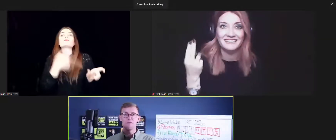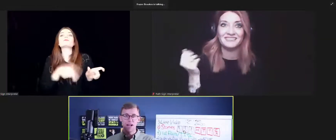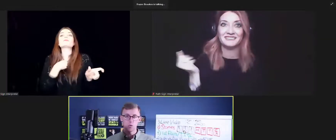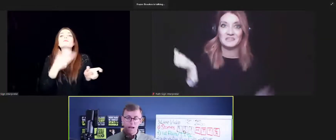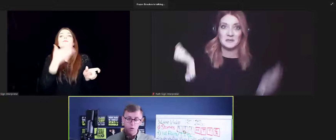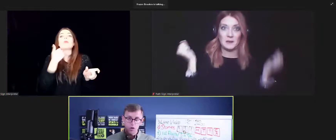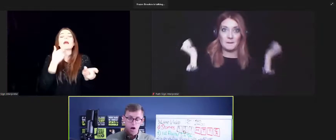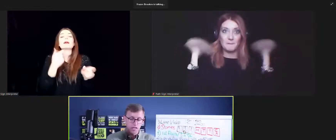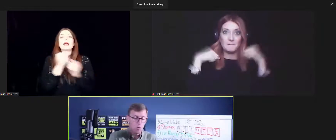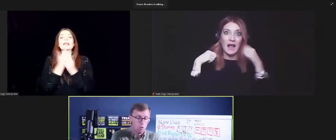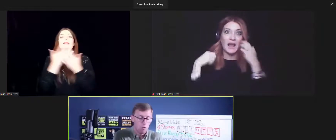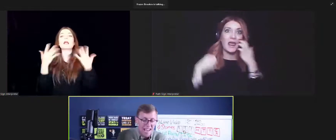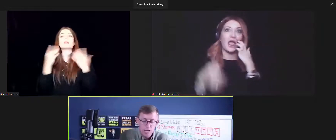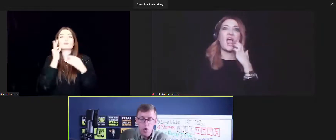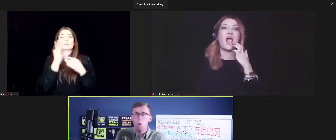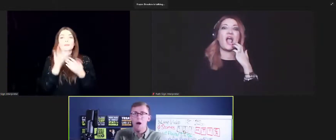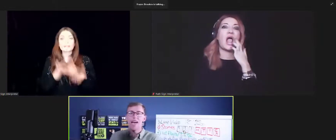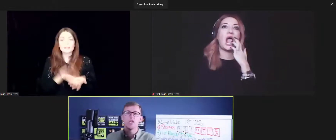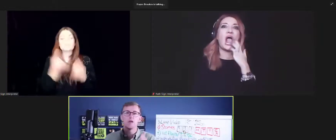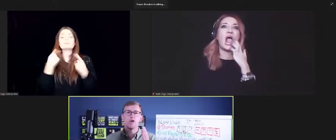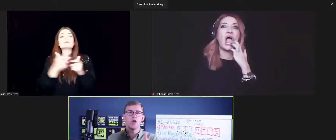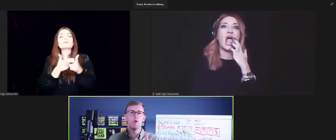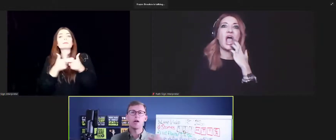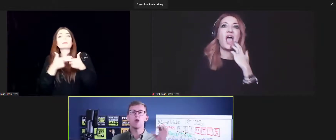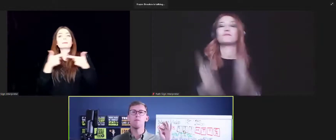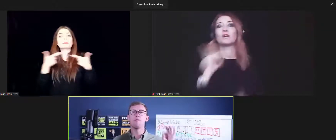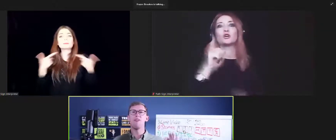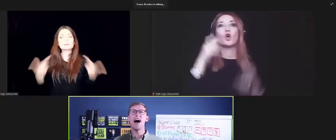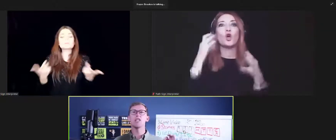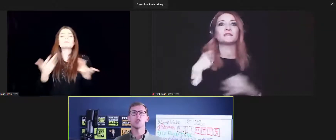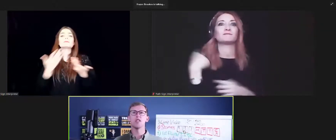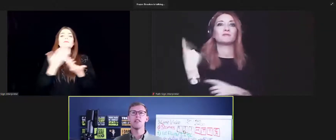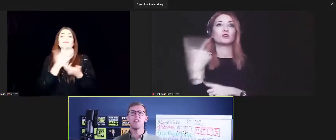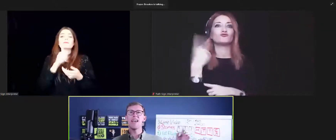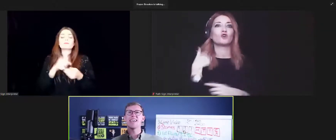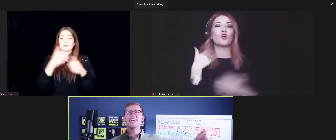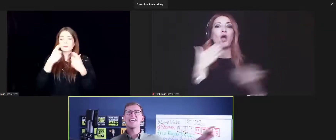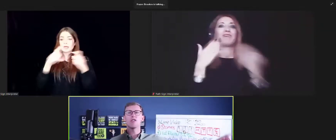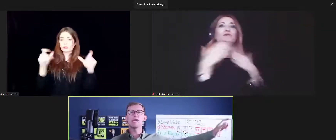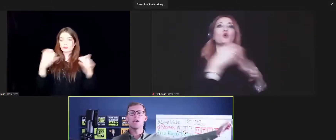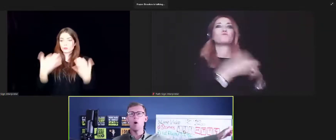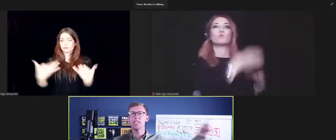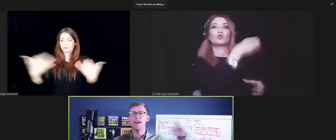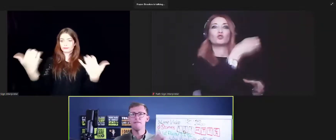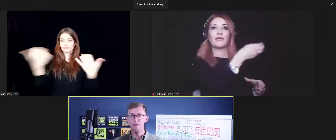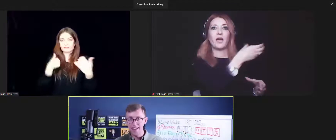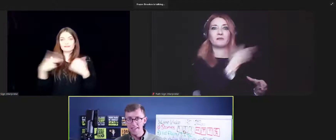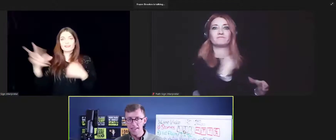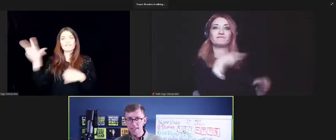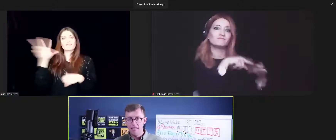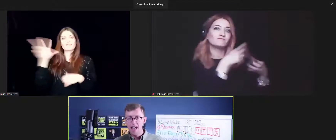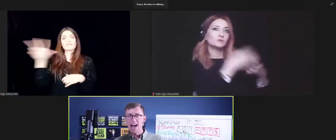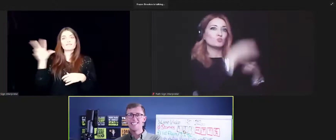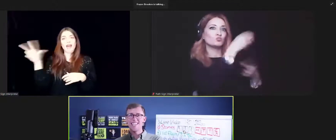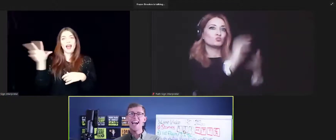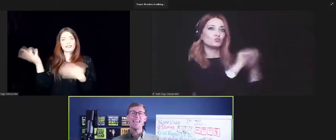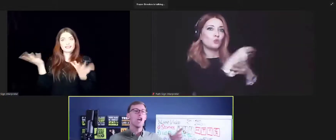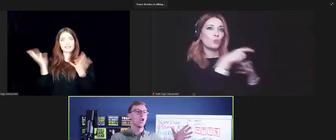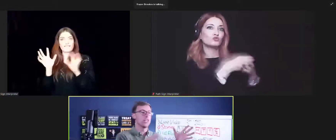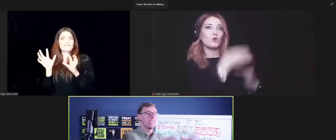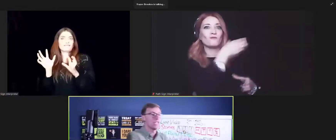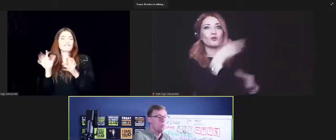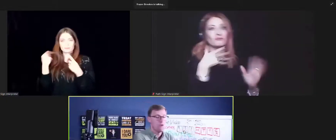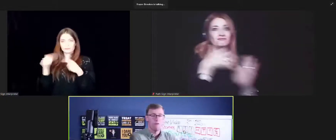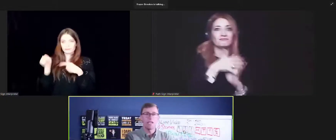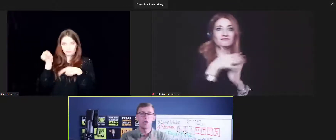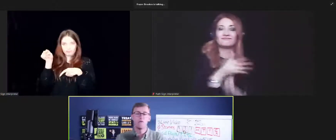raving fans will now start to raise awareness of you because you provided something that they can easily go to their friend and say, you